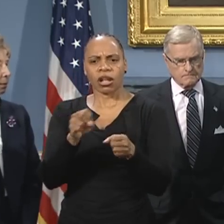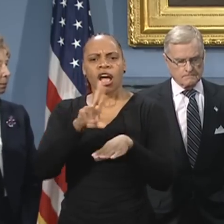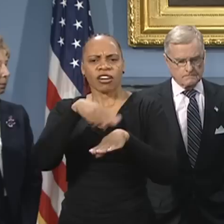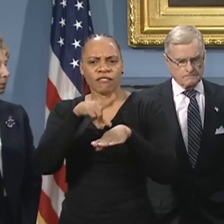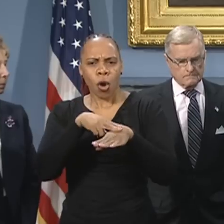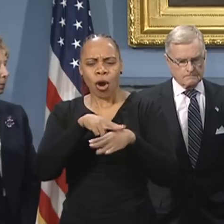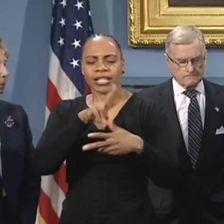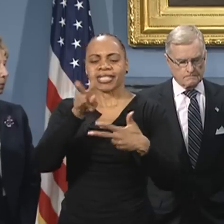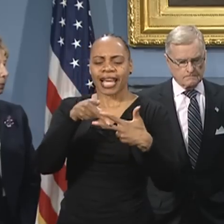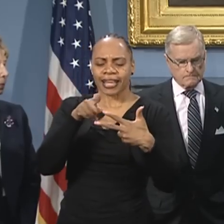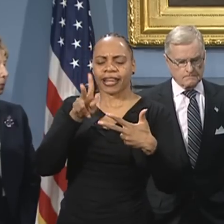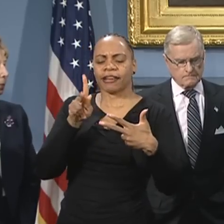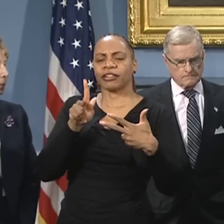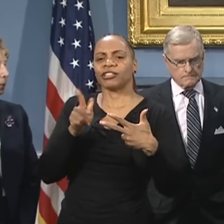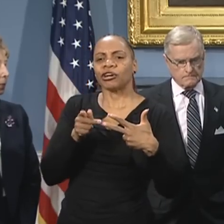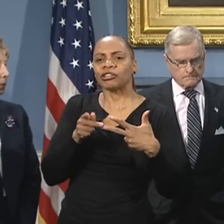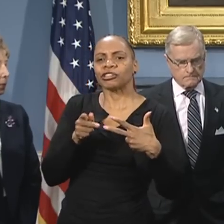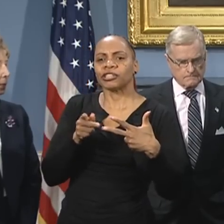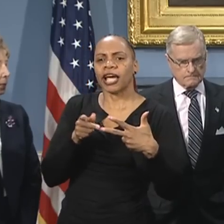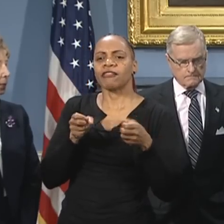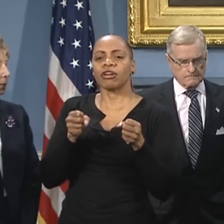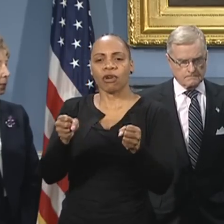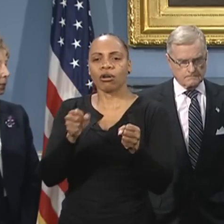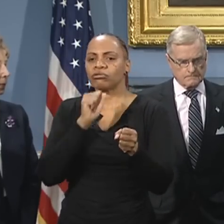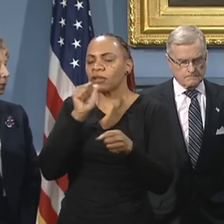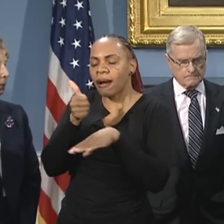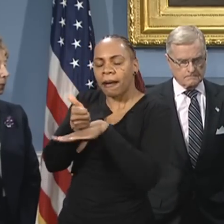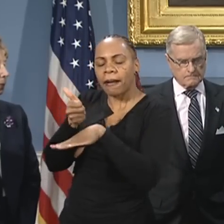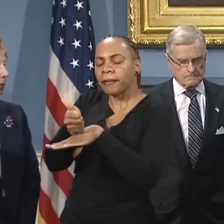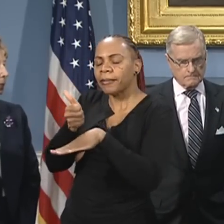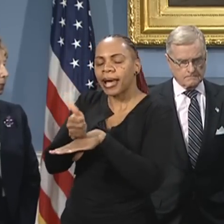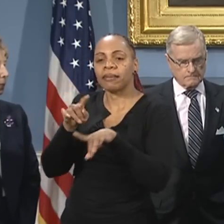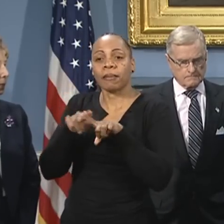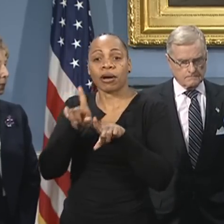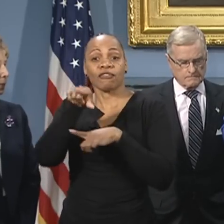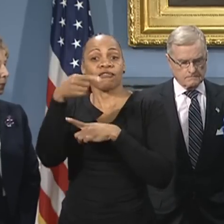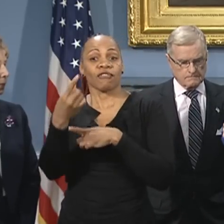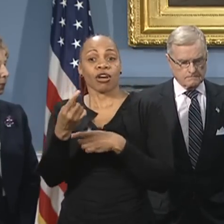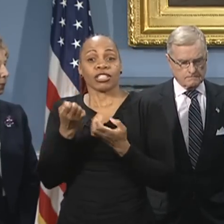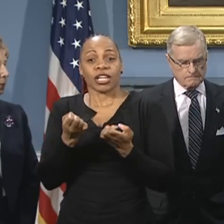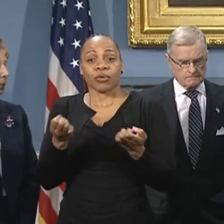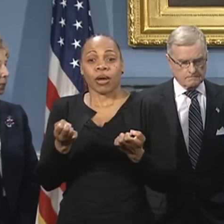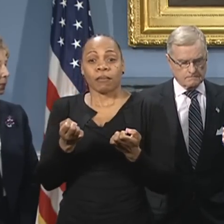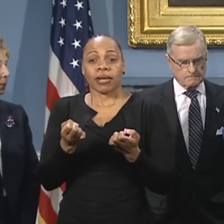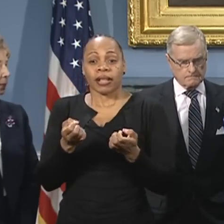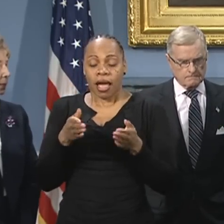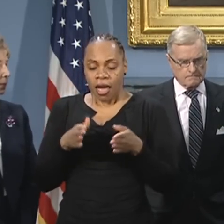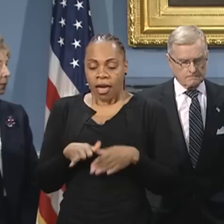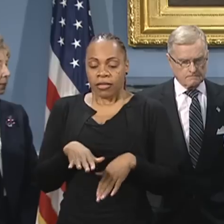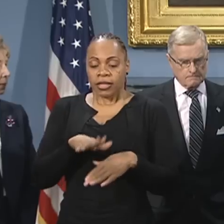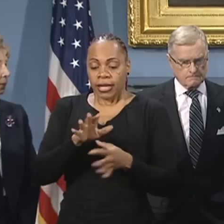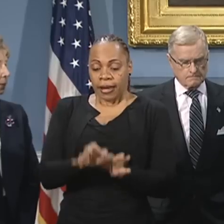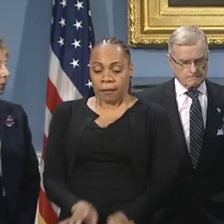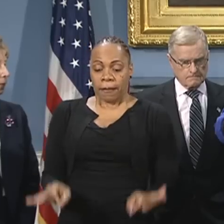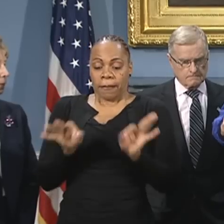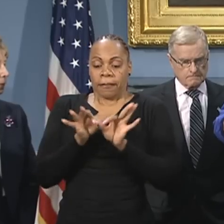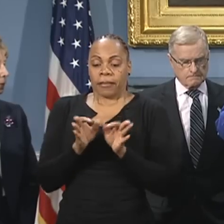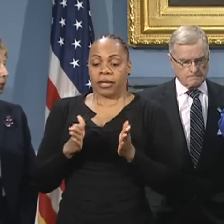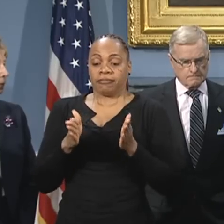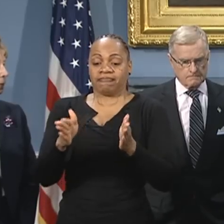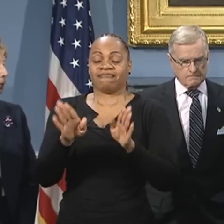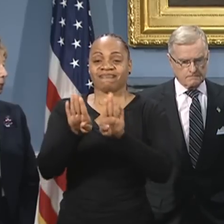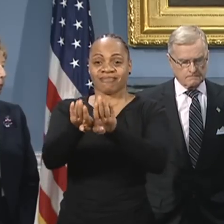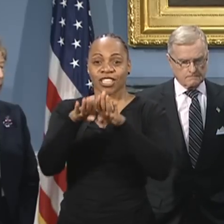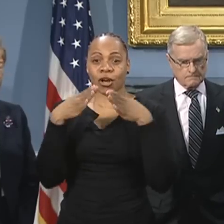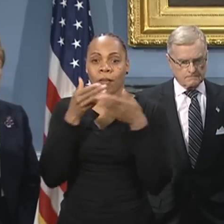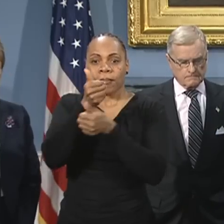tertiary roads. I don't blame them. I just want them to understand that our first use of the equipment is to make sure the main thoroughfares are open in every borough, and then we